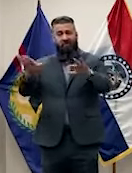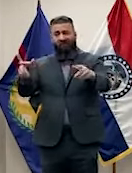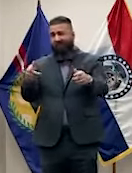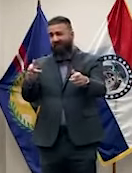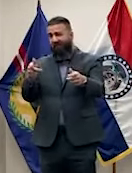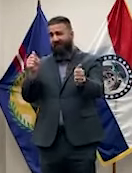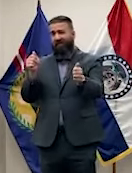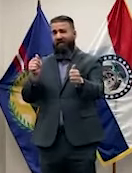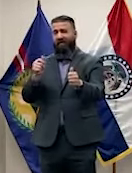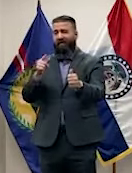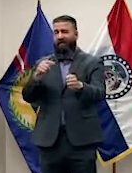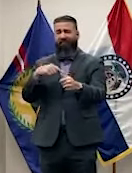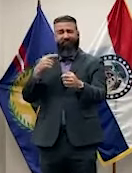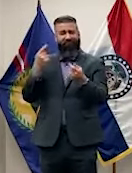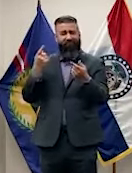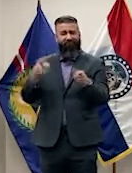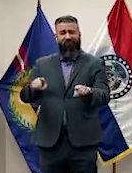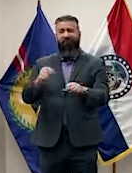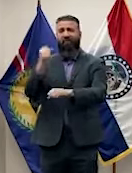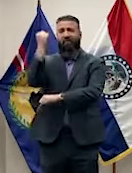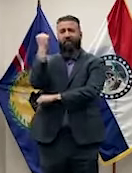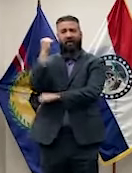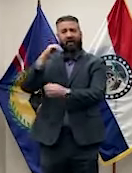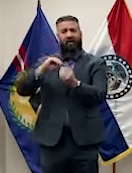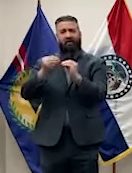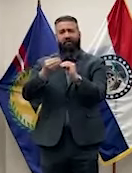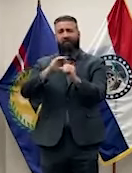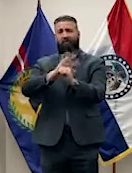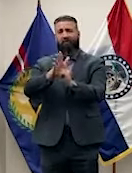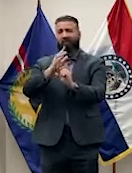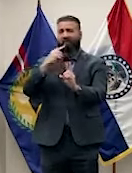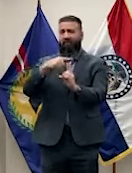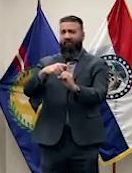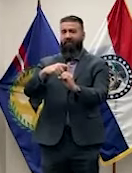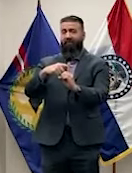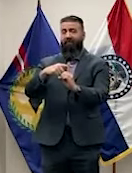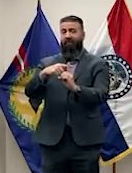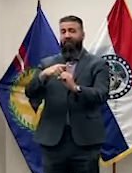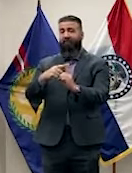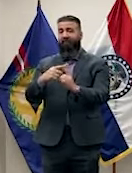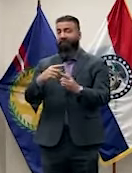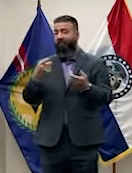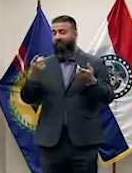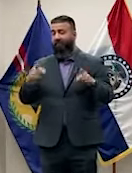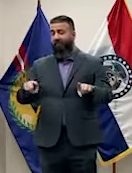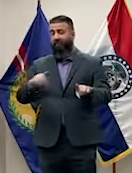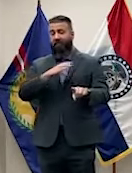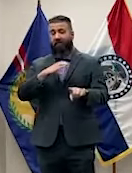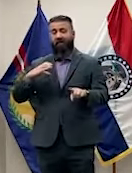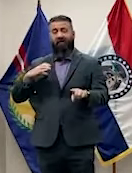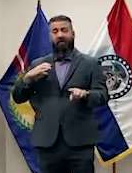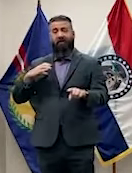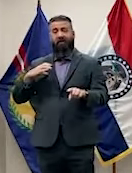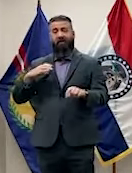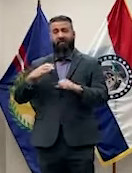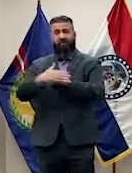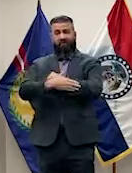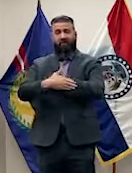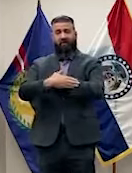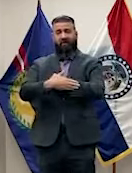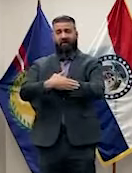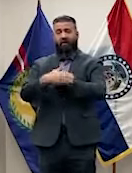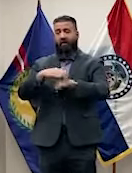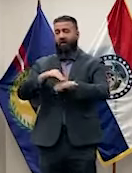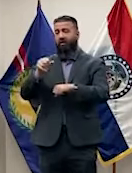record number of cases and hospitalizations. As a result, the County Council on January 4th approved Dr. Khan's request